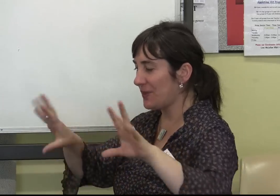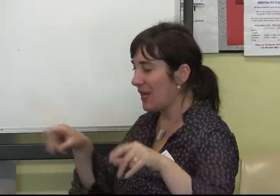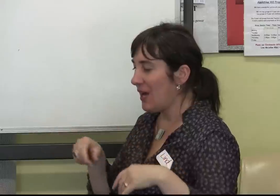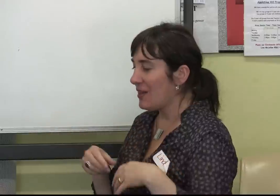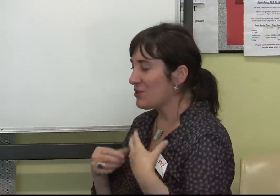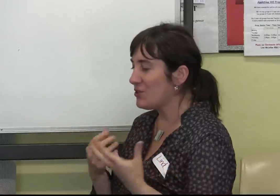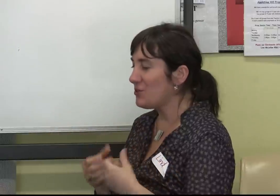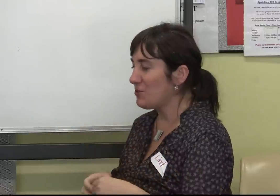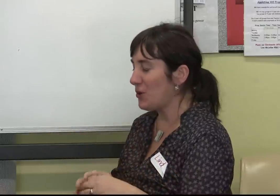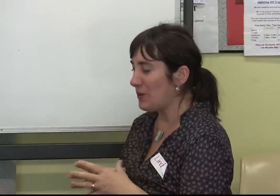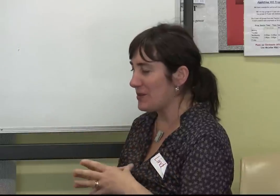It's got to do with purpose.